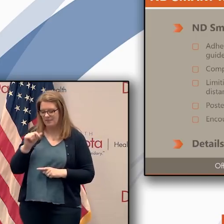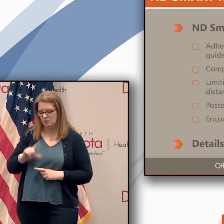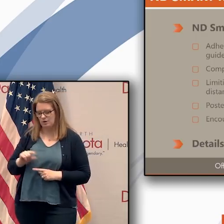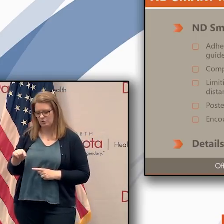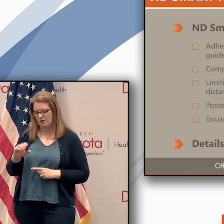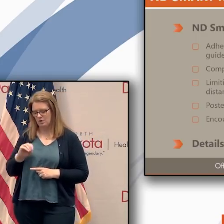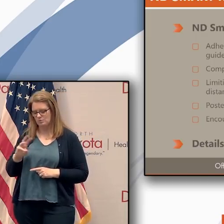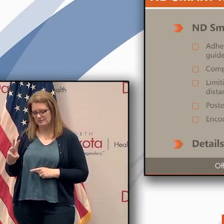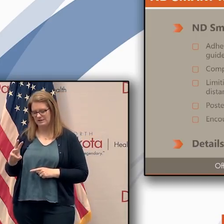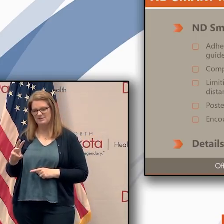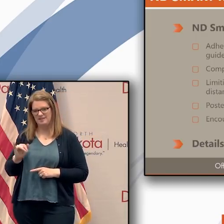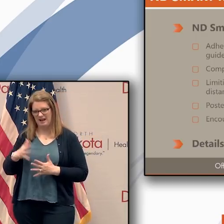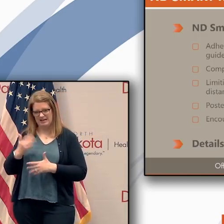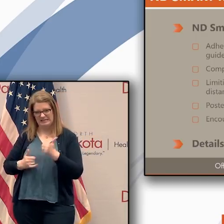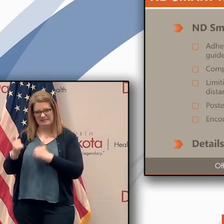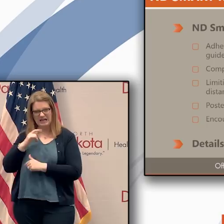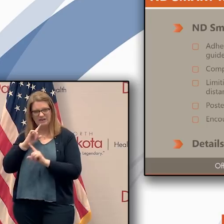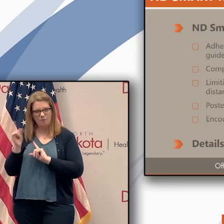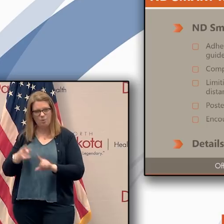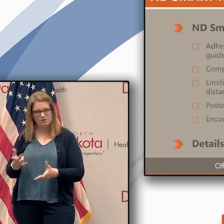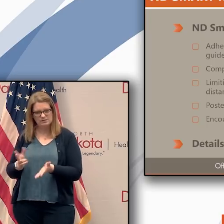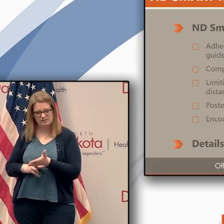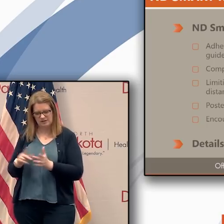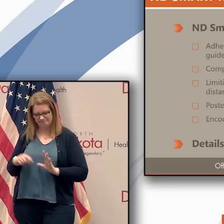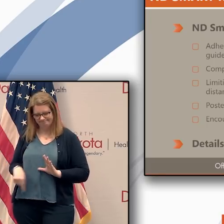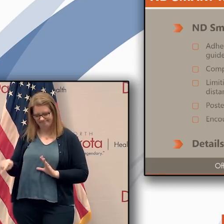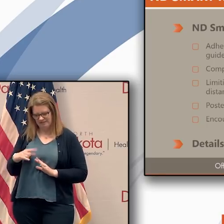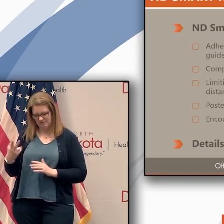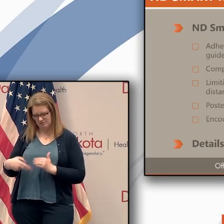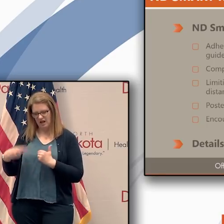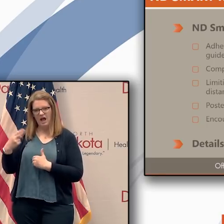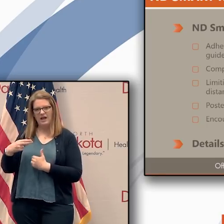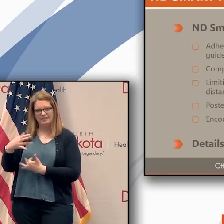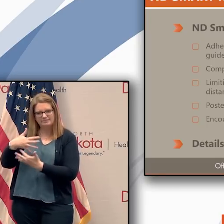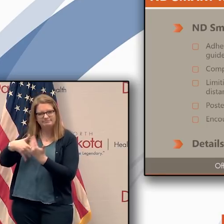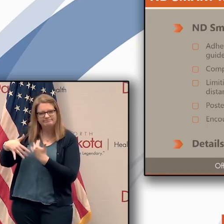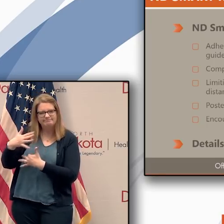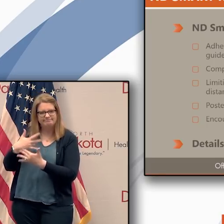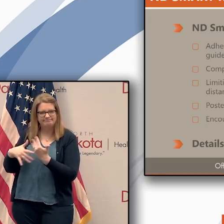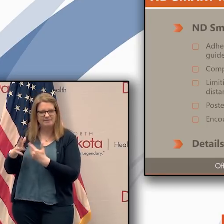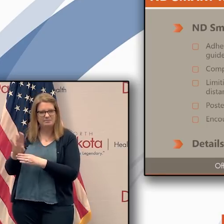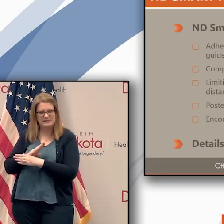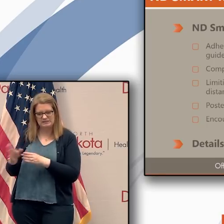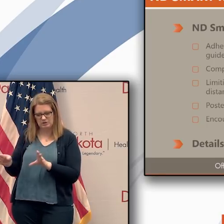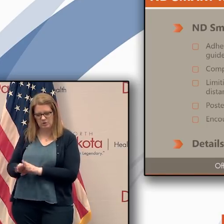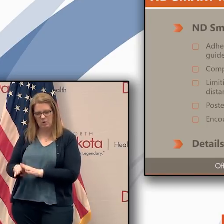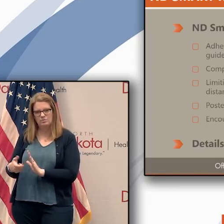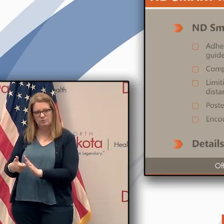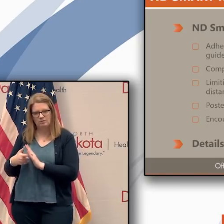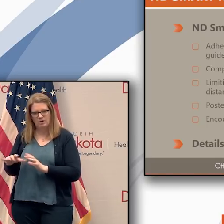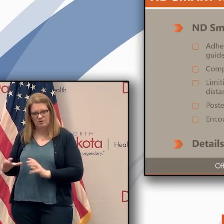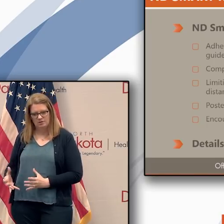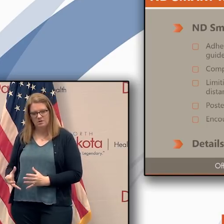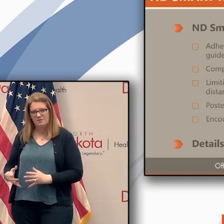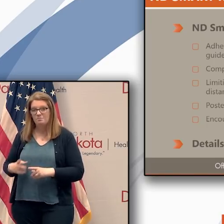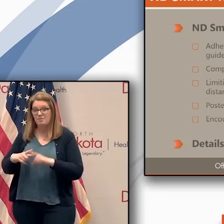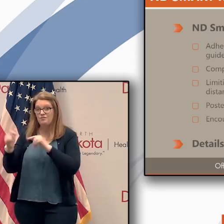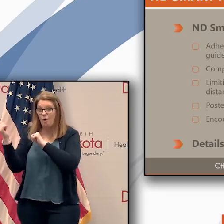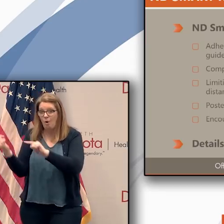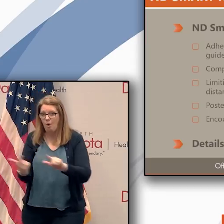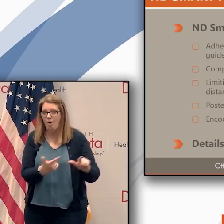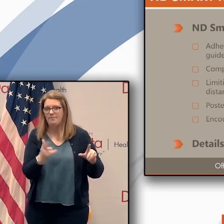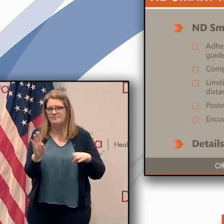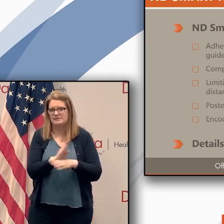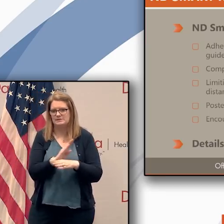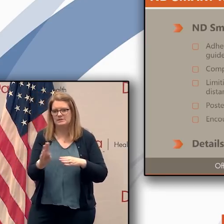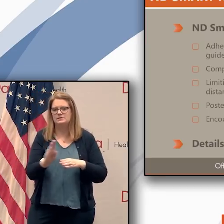2020-06 executive order that required those high contact businesses to close. And we got a list of things that will be included as a summary